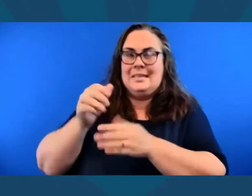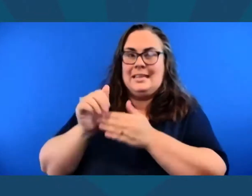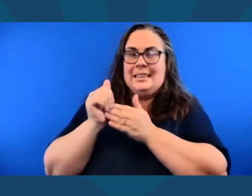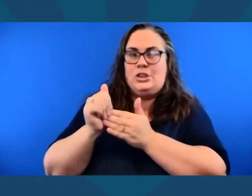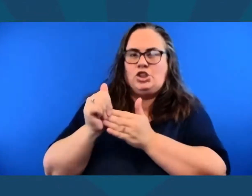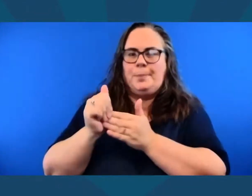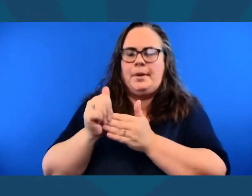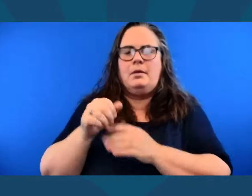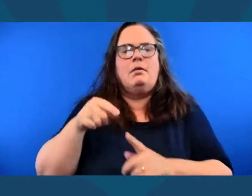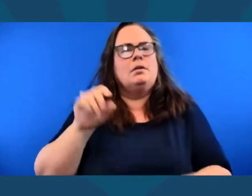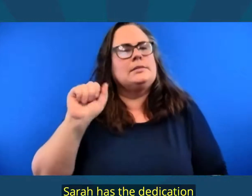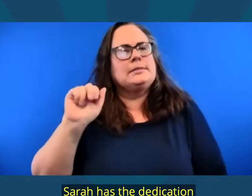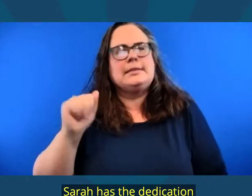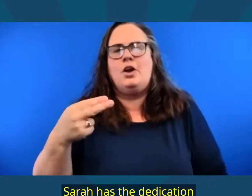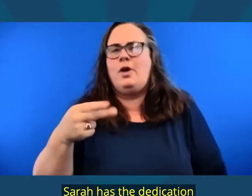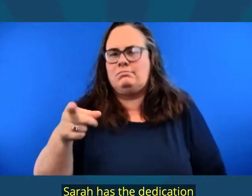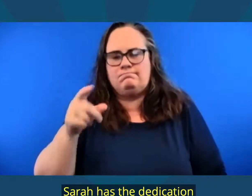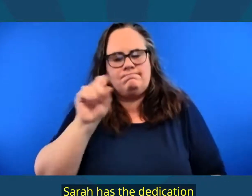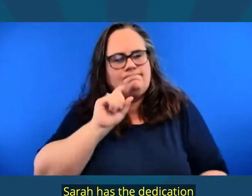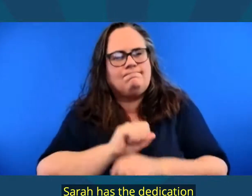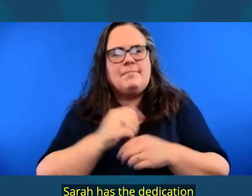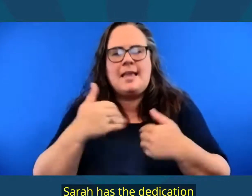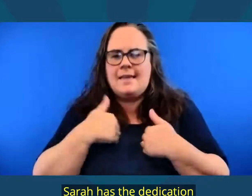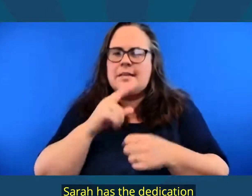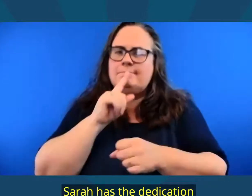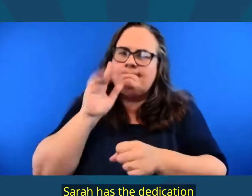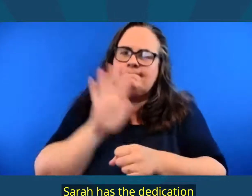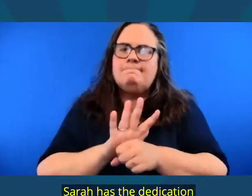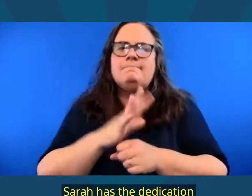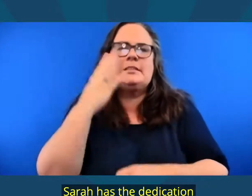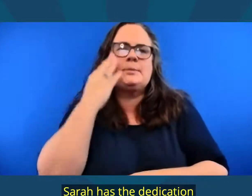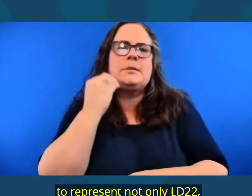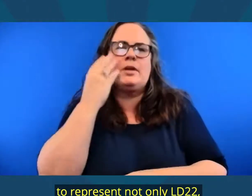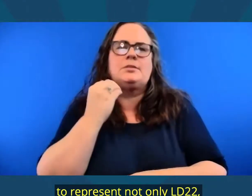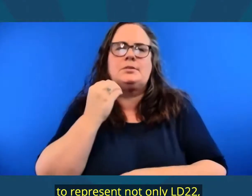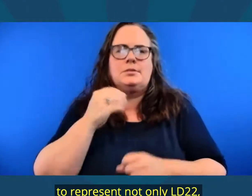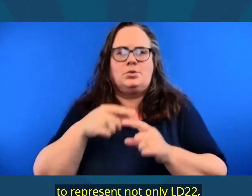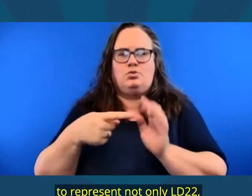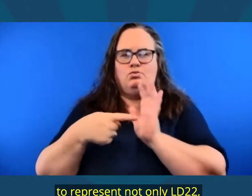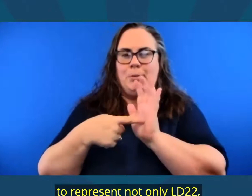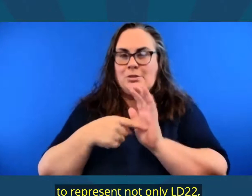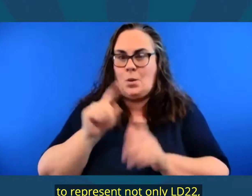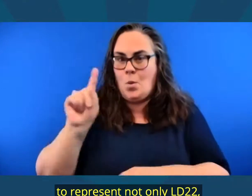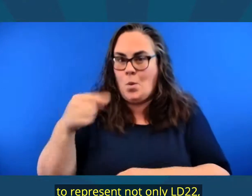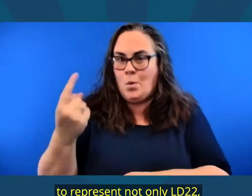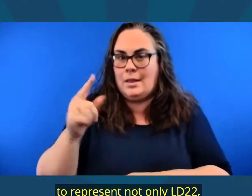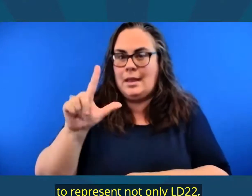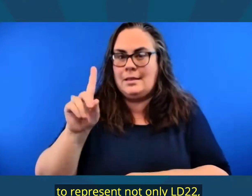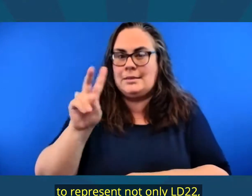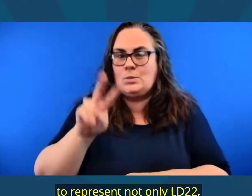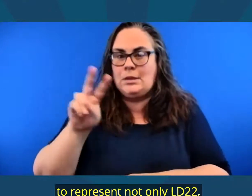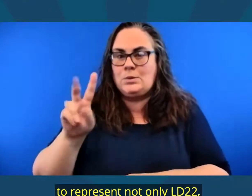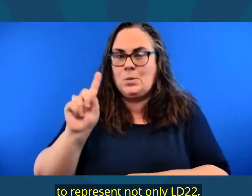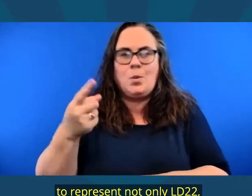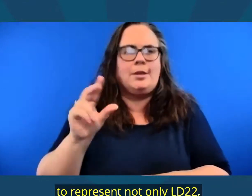When it comes to leadership, Sarah has the dedication and experience it takes to represent not only